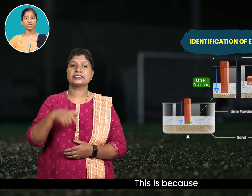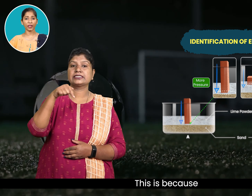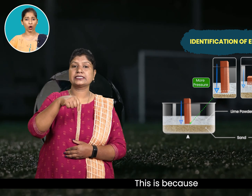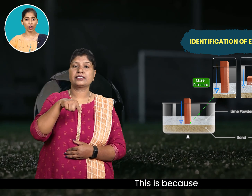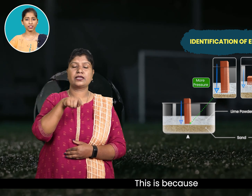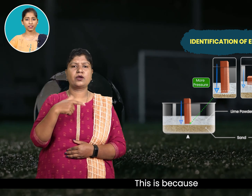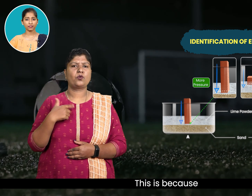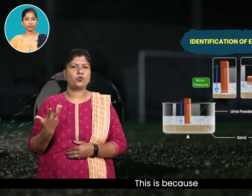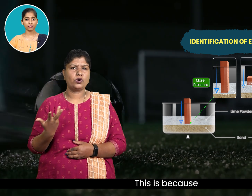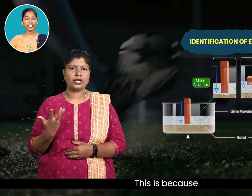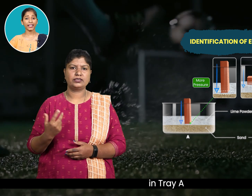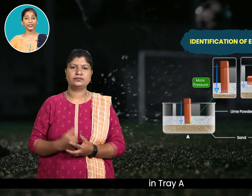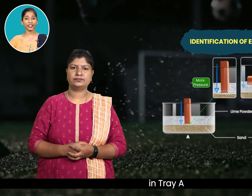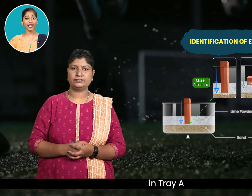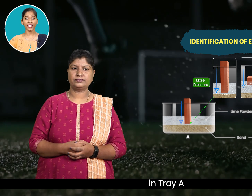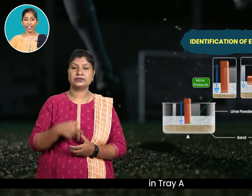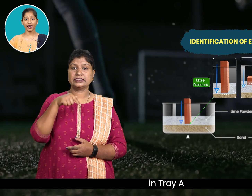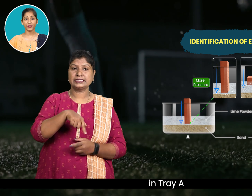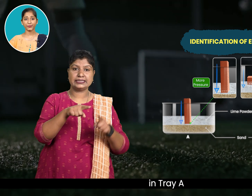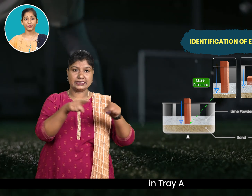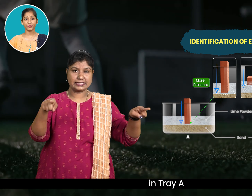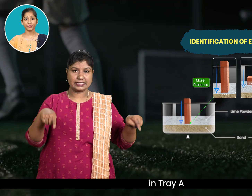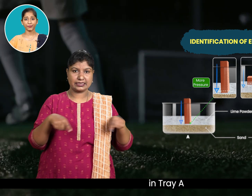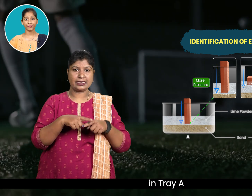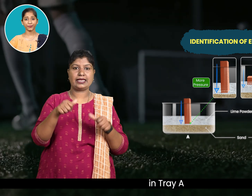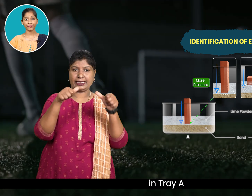This is because in tray A,